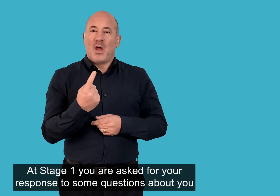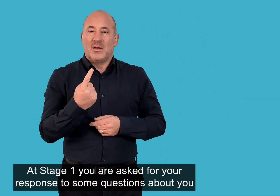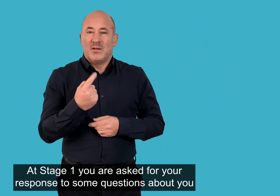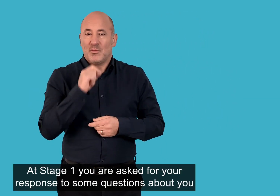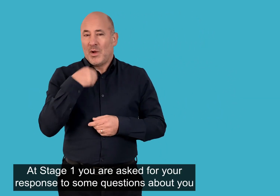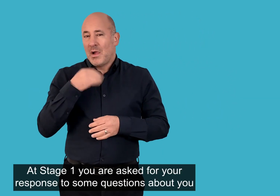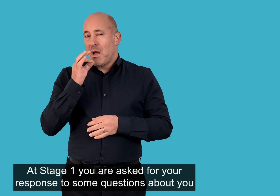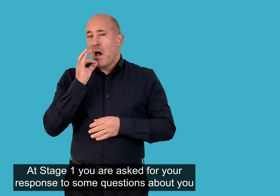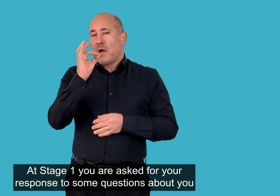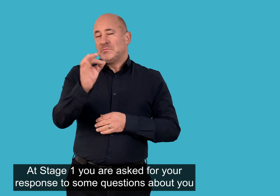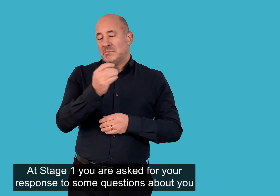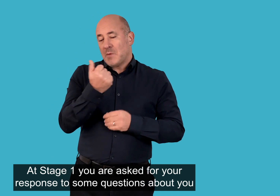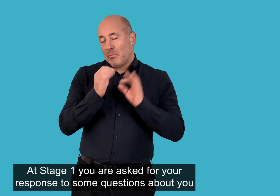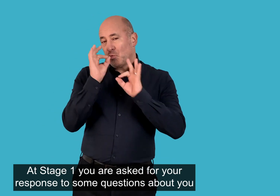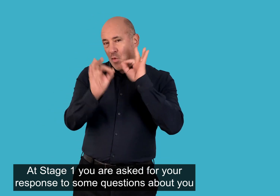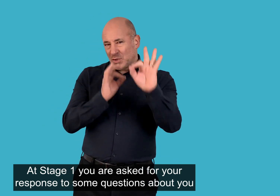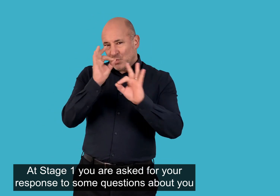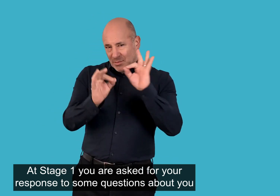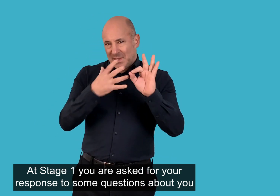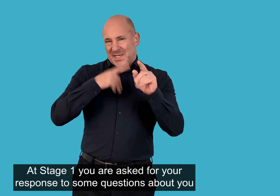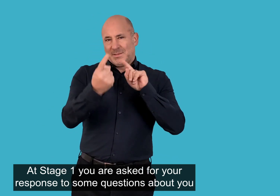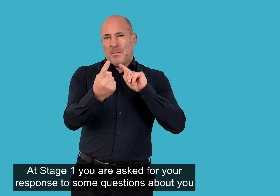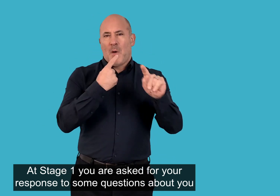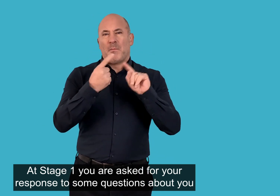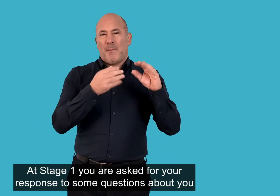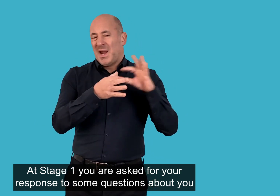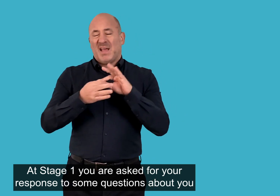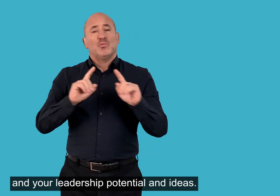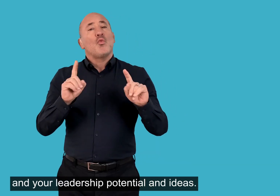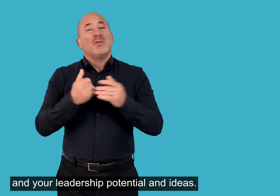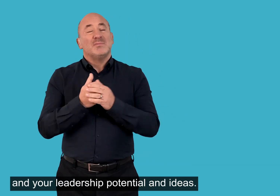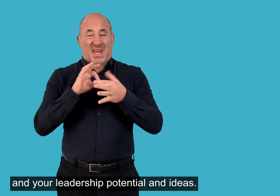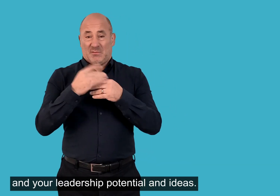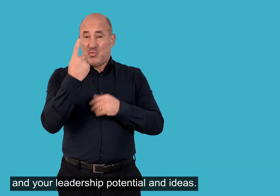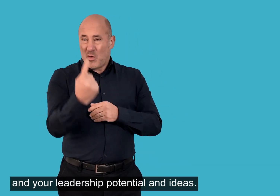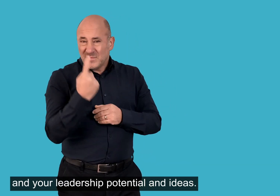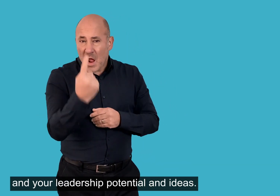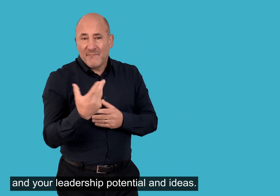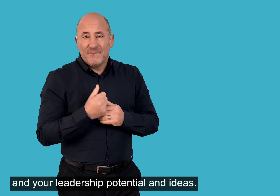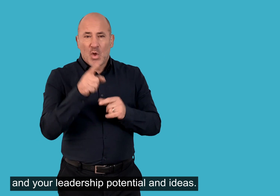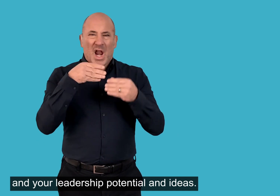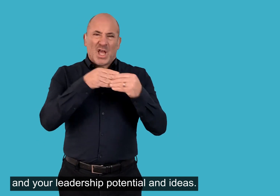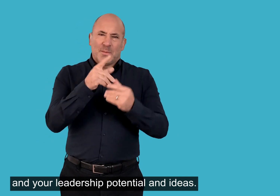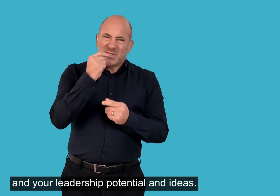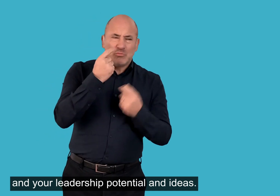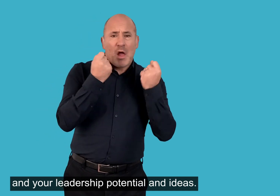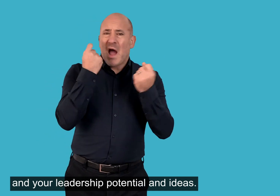At Stage 1, you are asked for your response to some questions about you and your leadership potential and